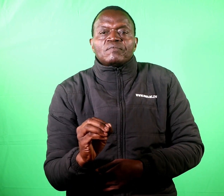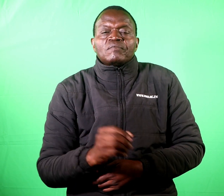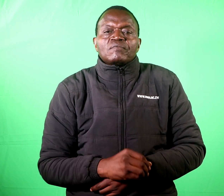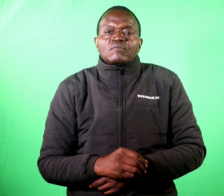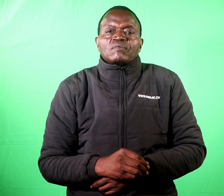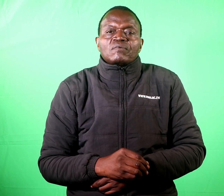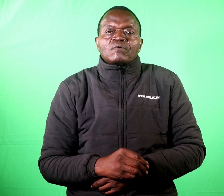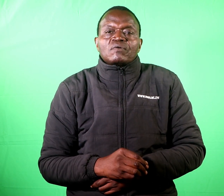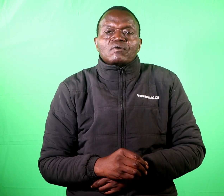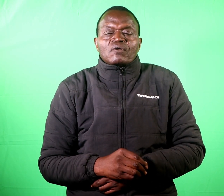cash crop production